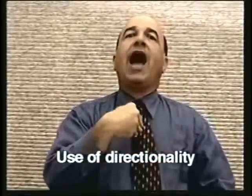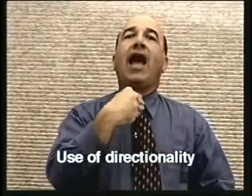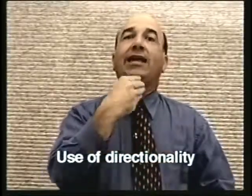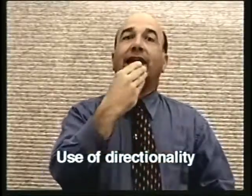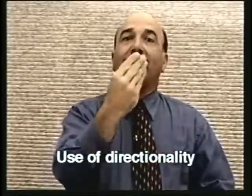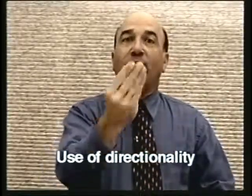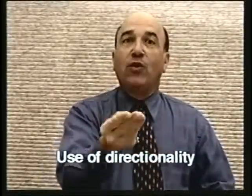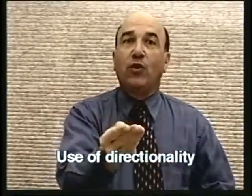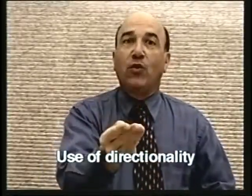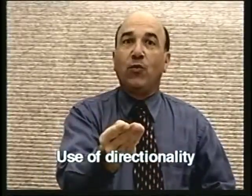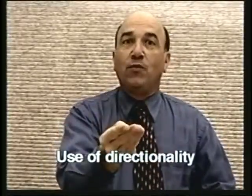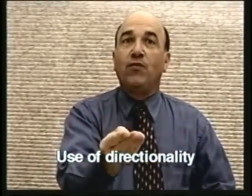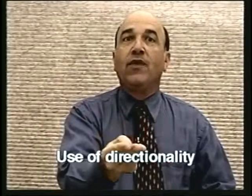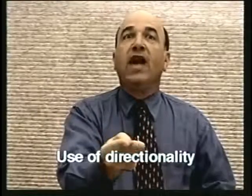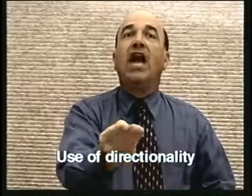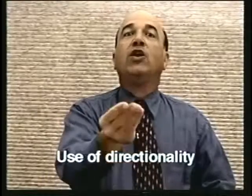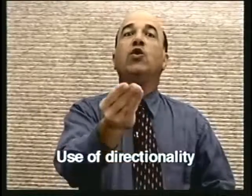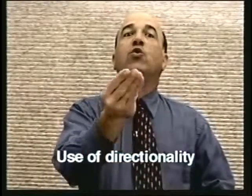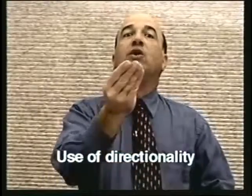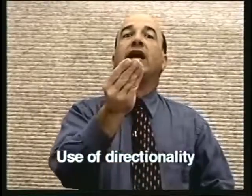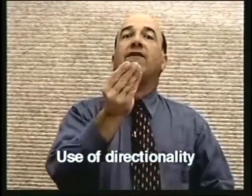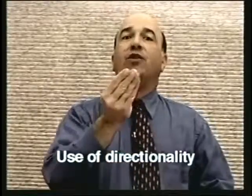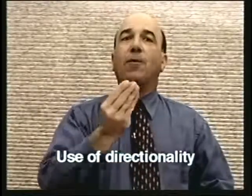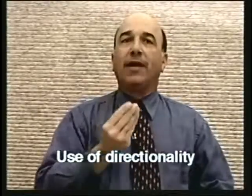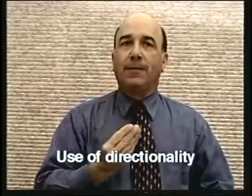I give to you, you give to me.